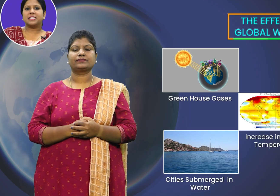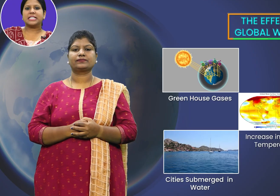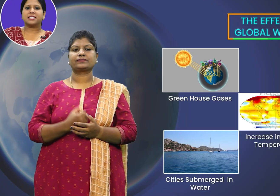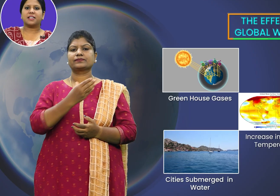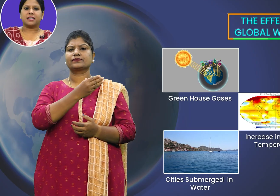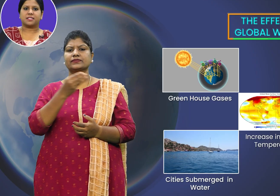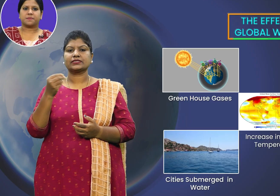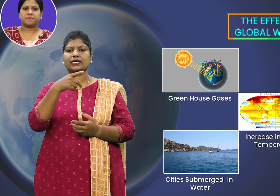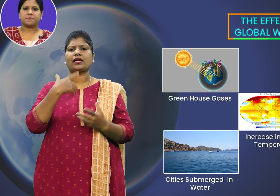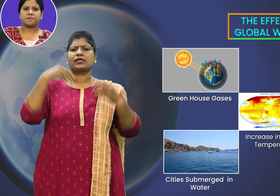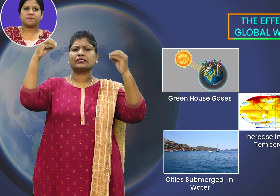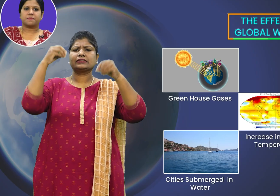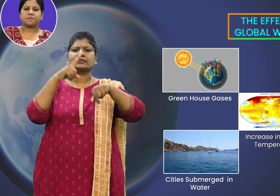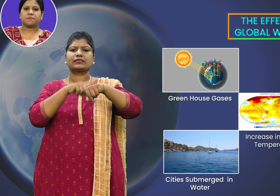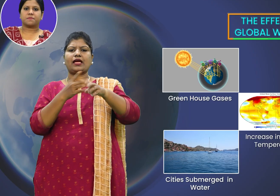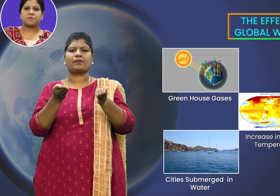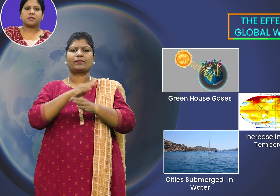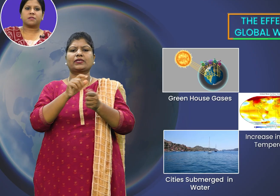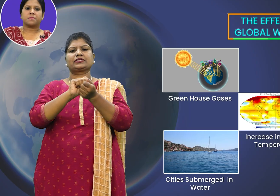and unseasonal rains.